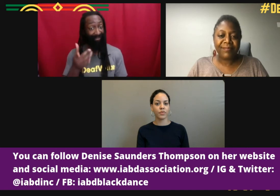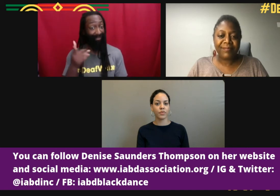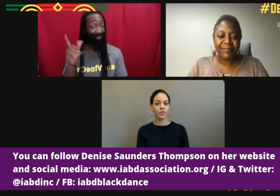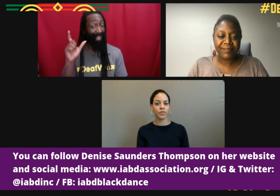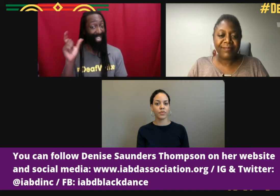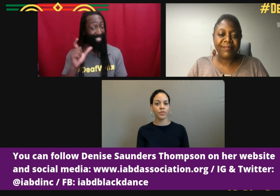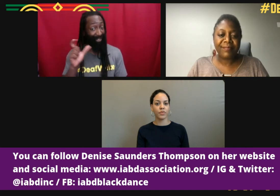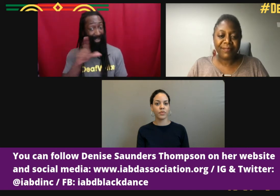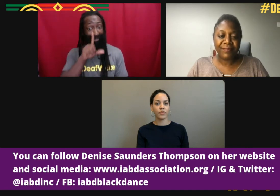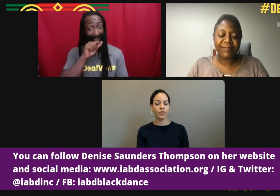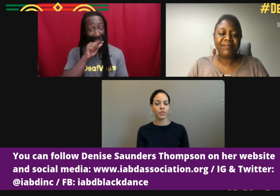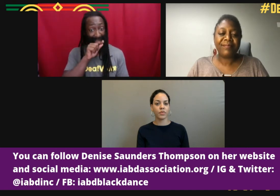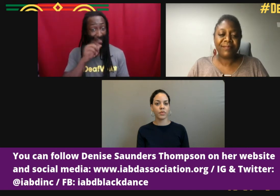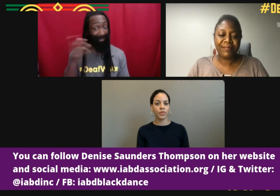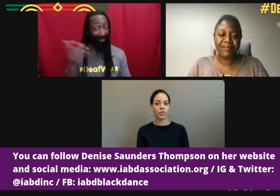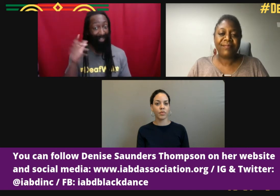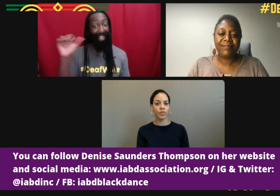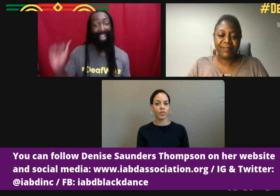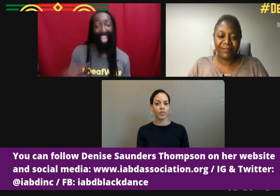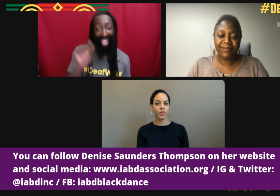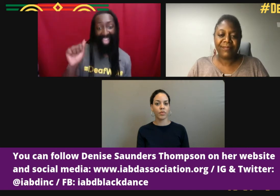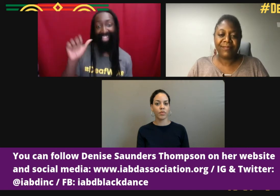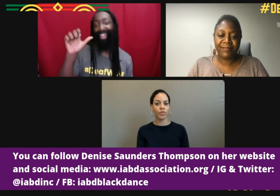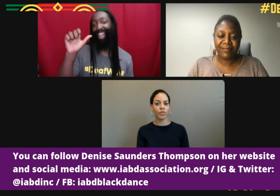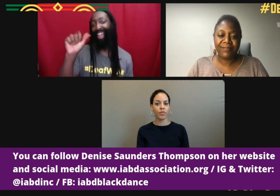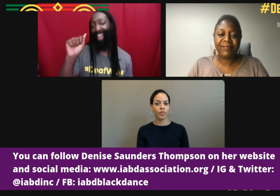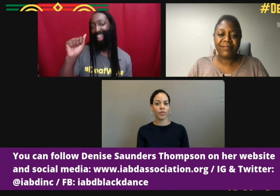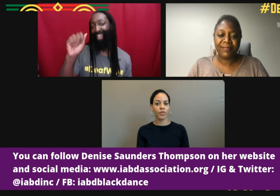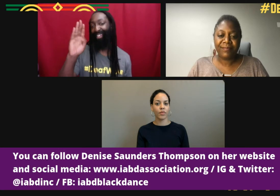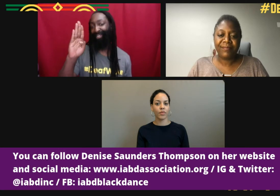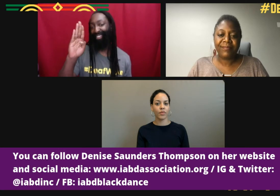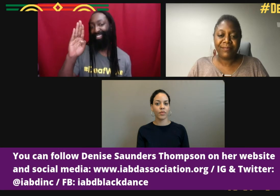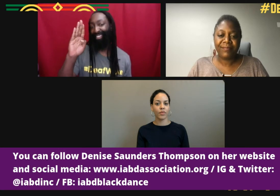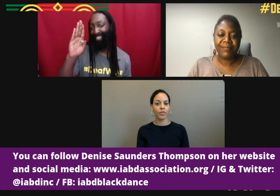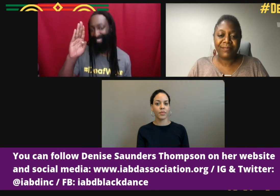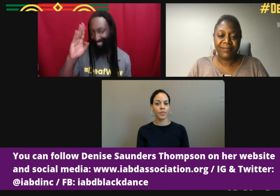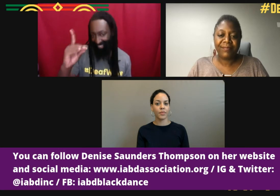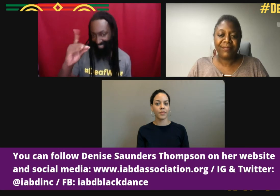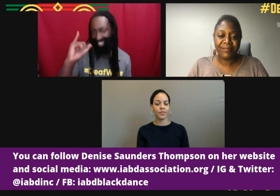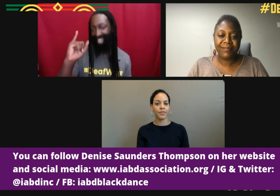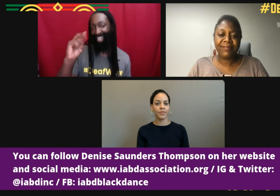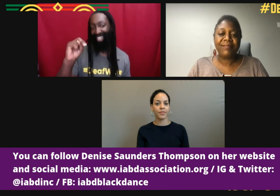Her IG and Twitter account is at